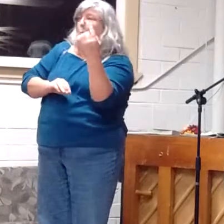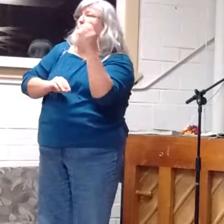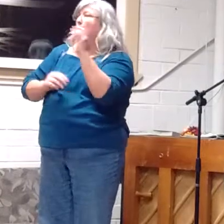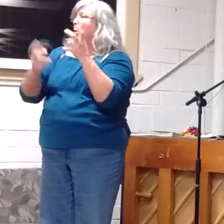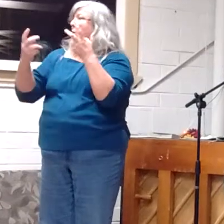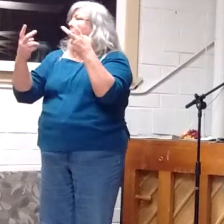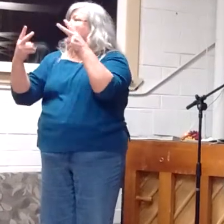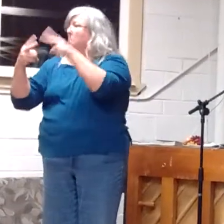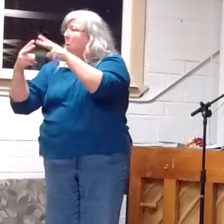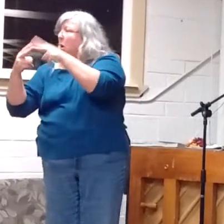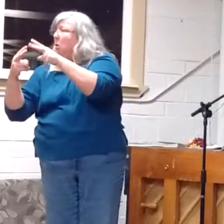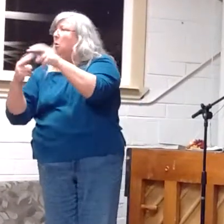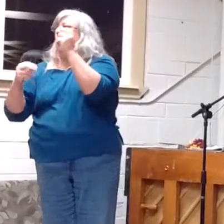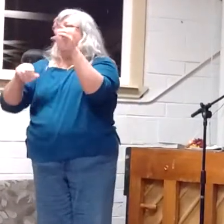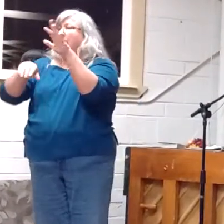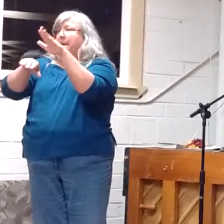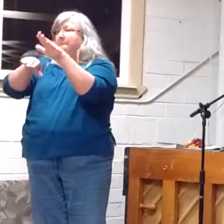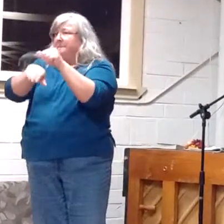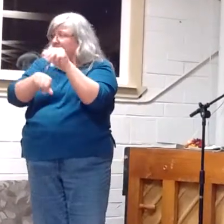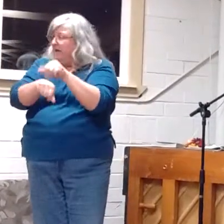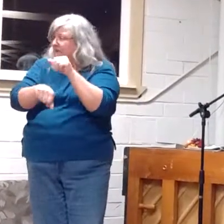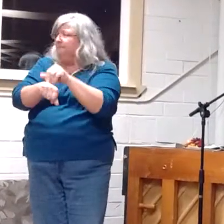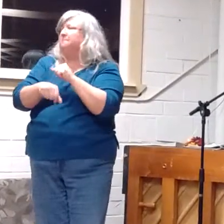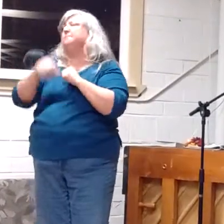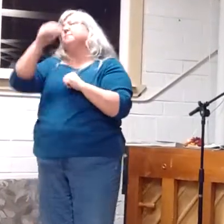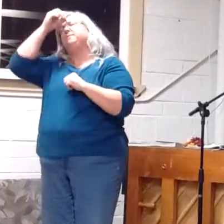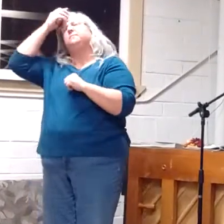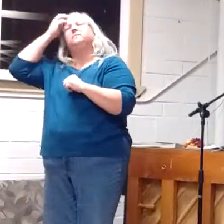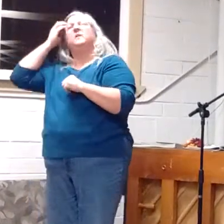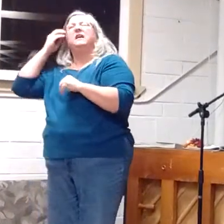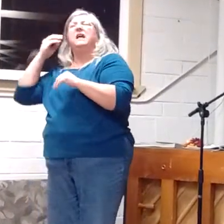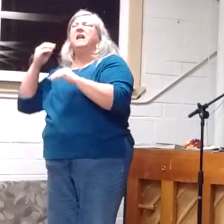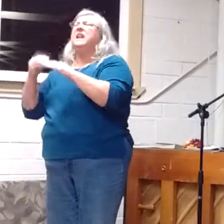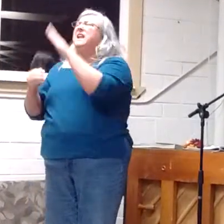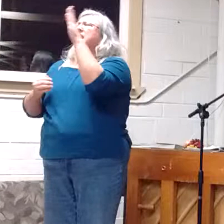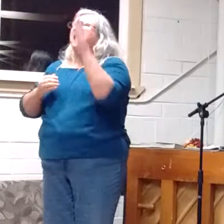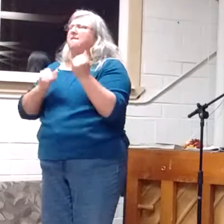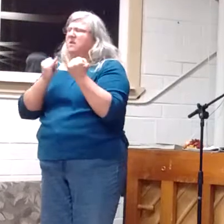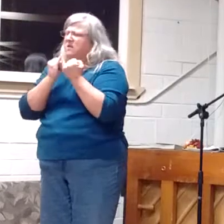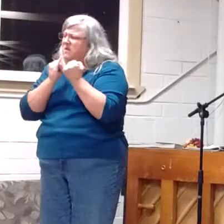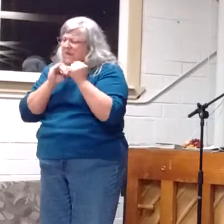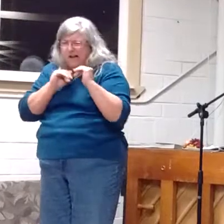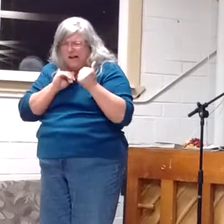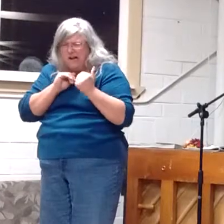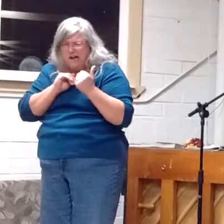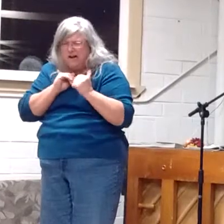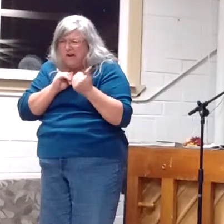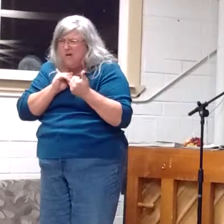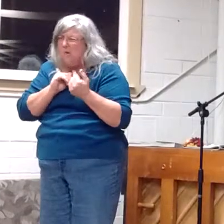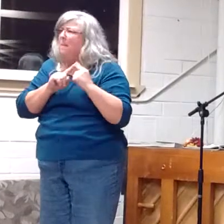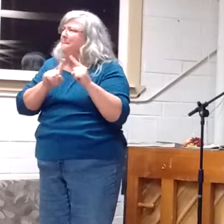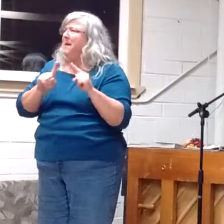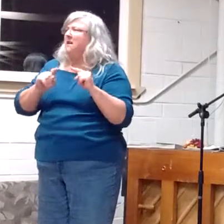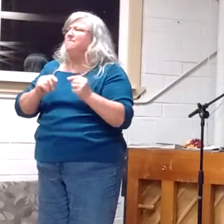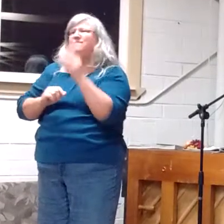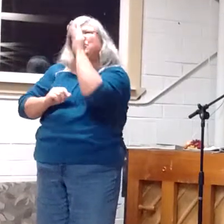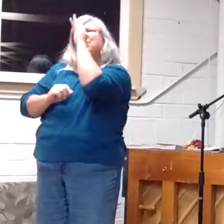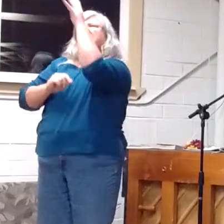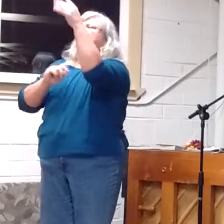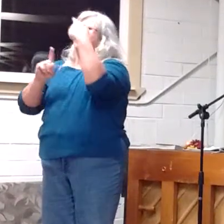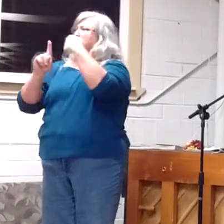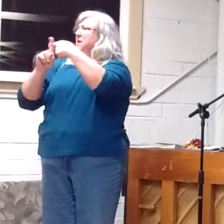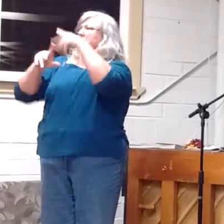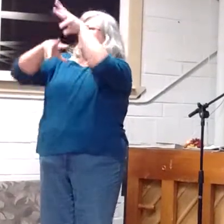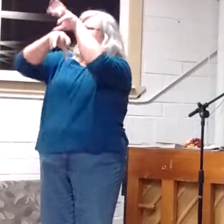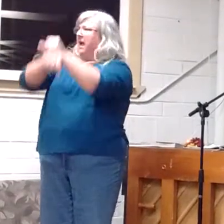a pet. Never questioning how to get it done. Just creating positive habits such as